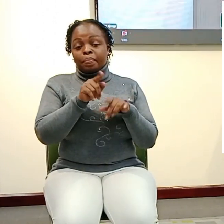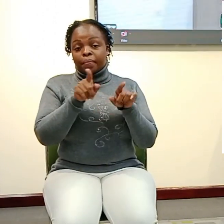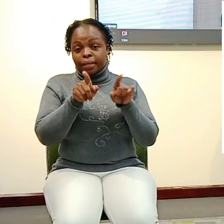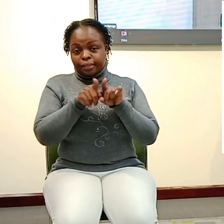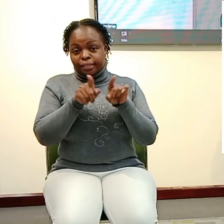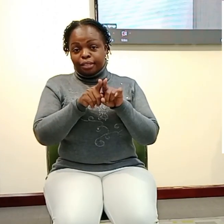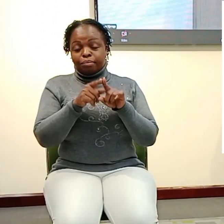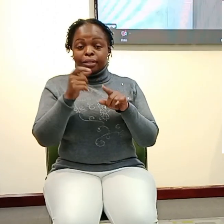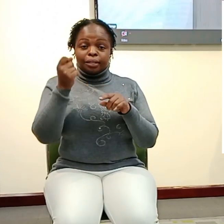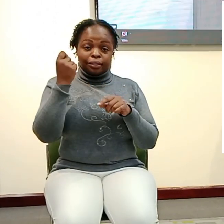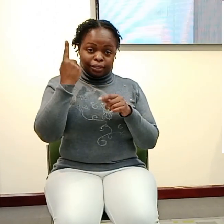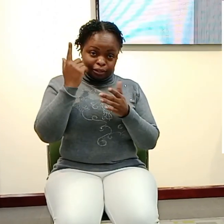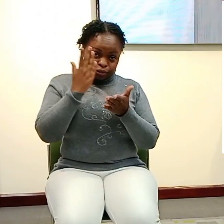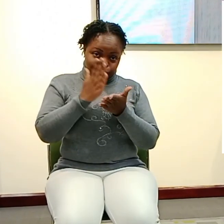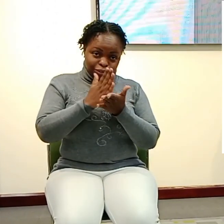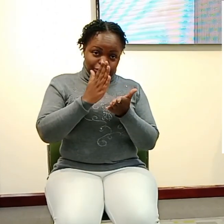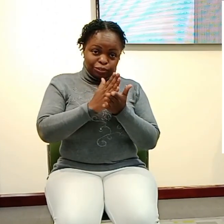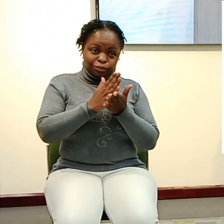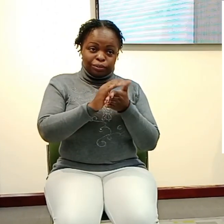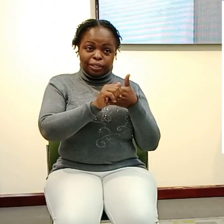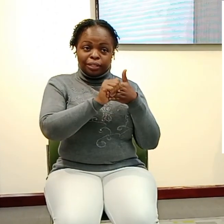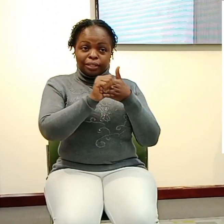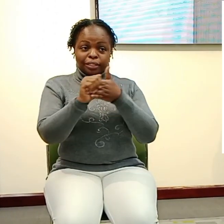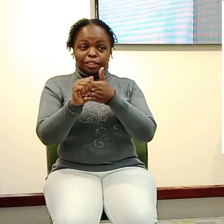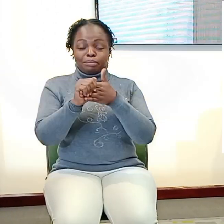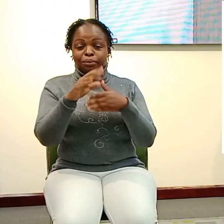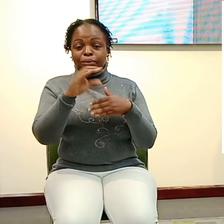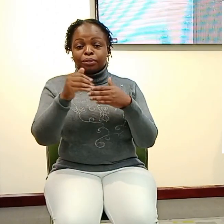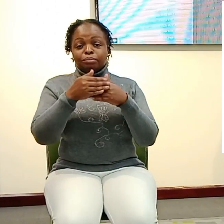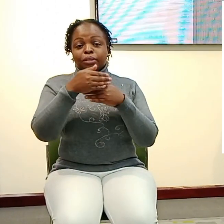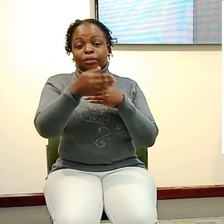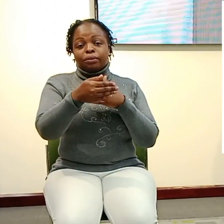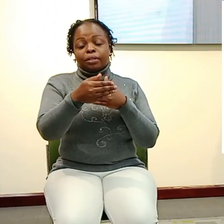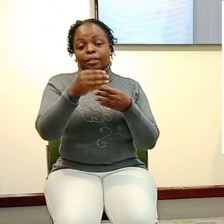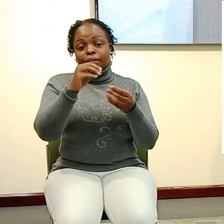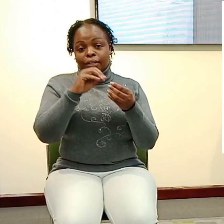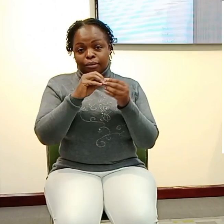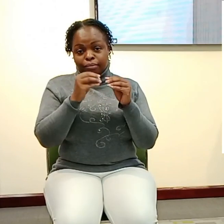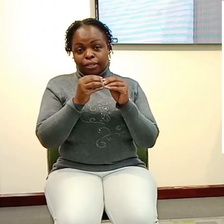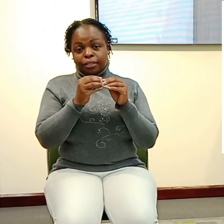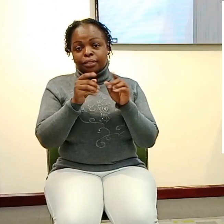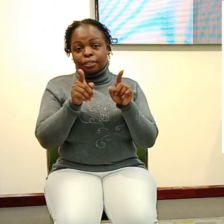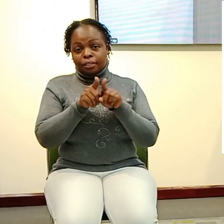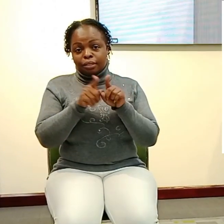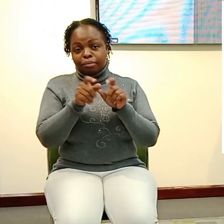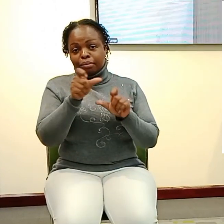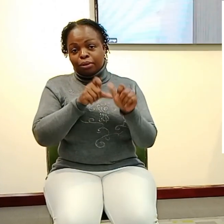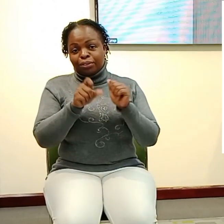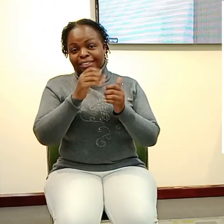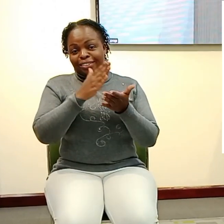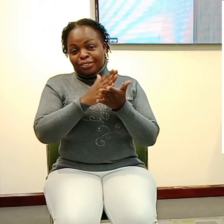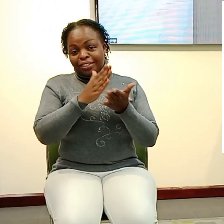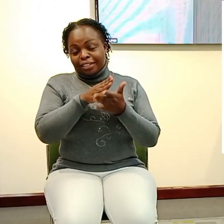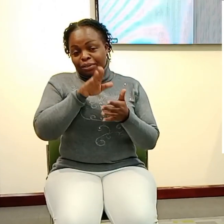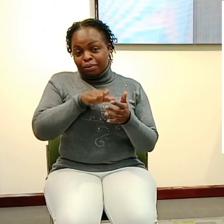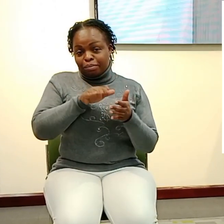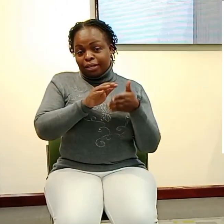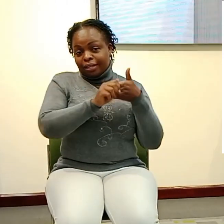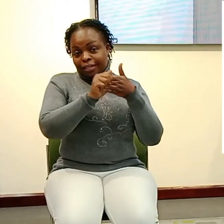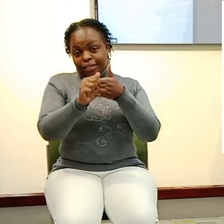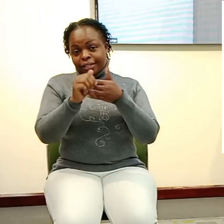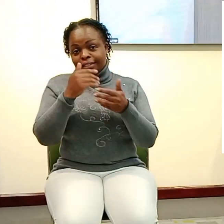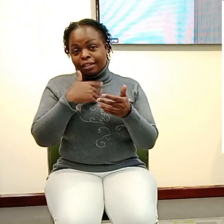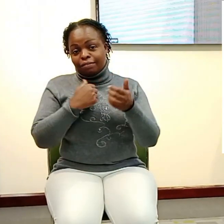However, we understand that true leadership extends beyond mere numbers. It is about ensuring women leaders have